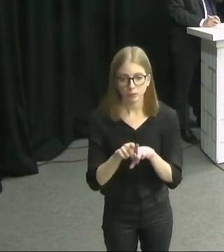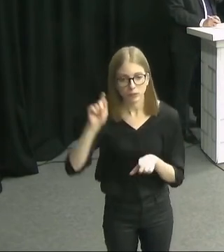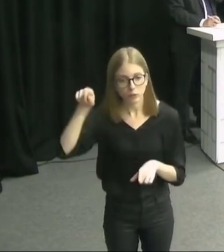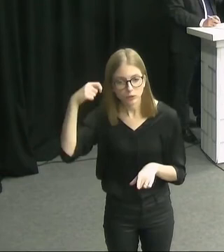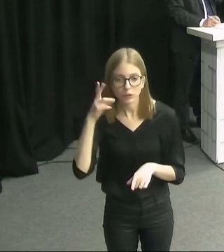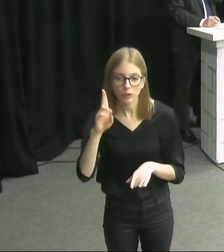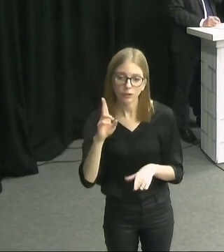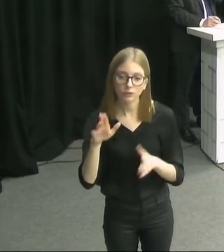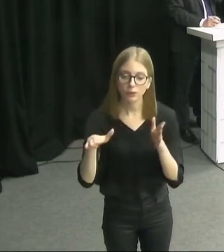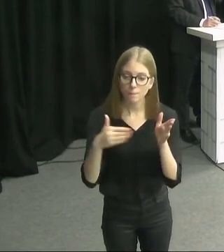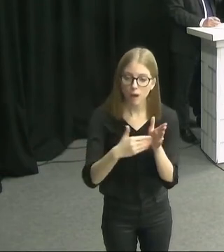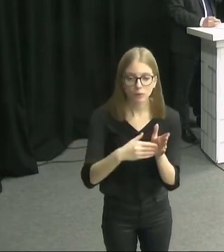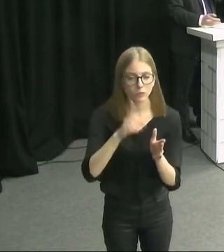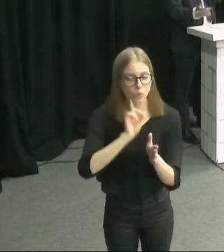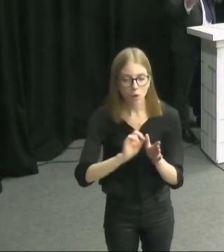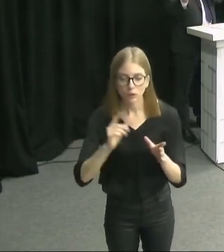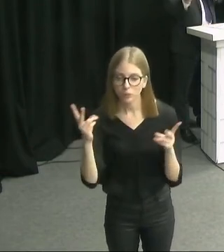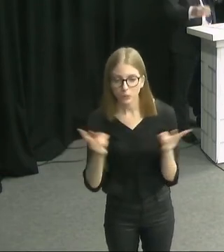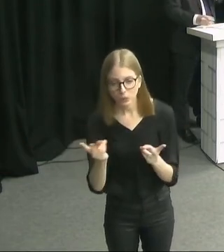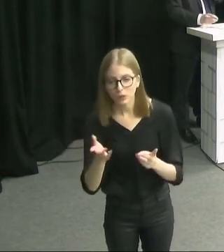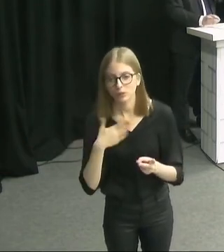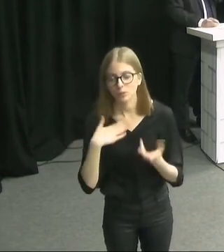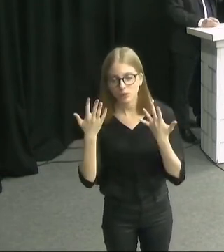but have good abilities.